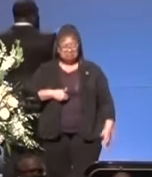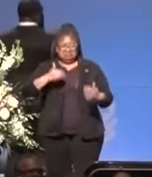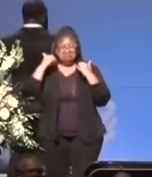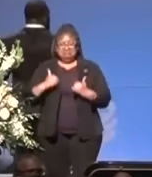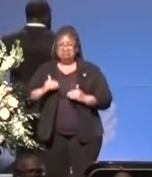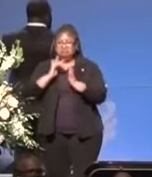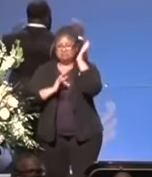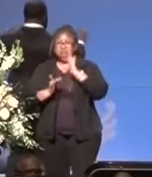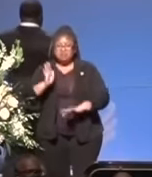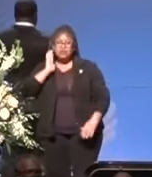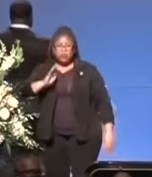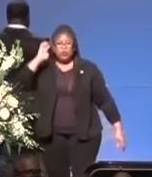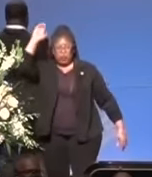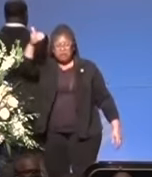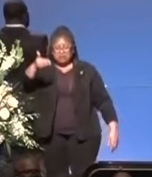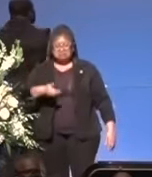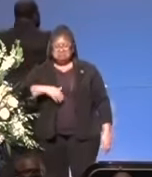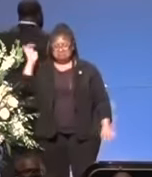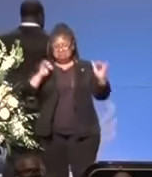realelcome